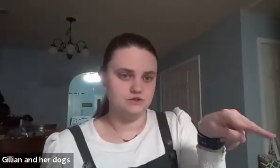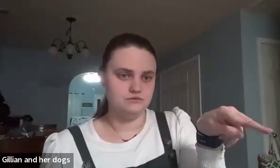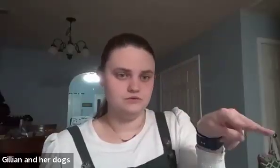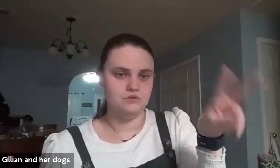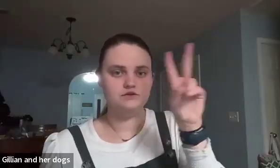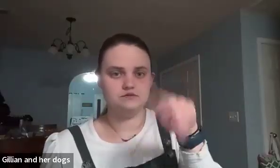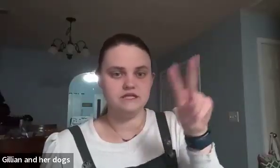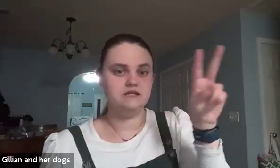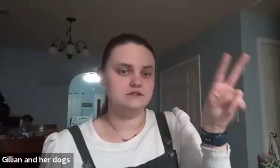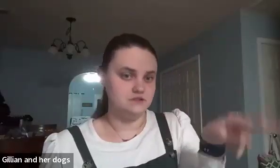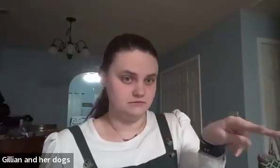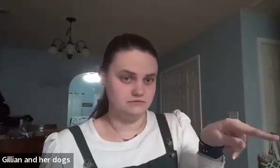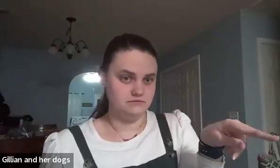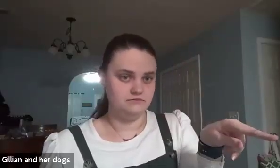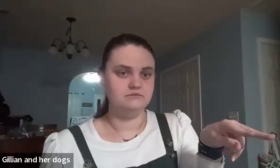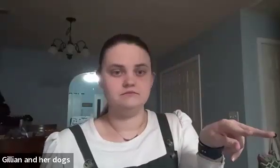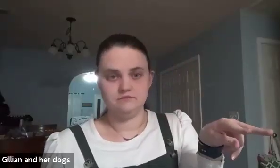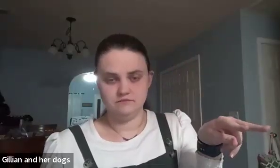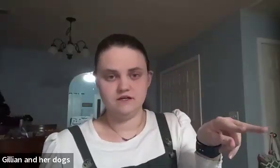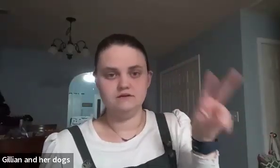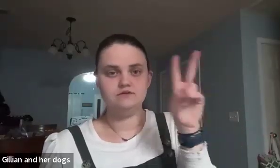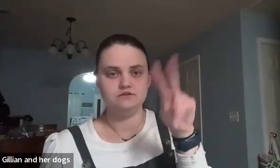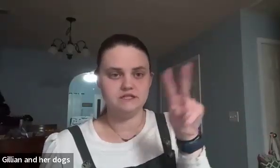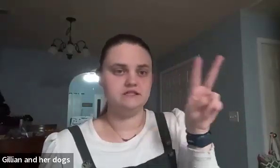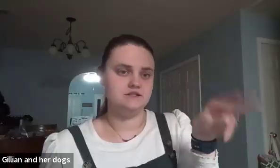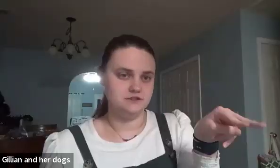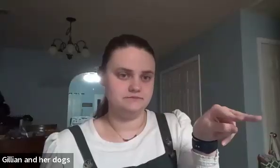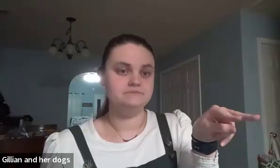2. 22. Okay. 22.